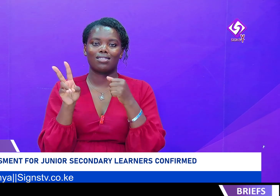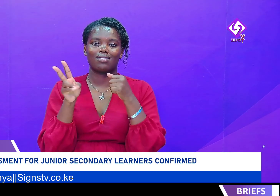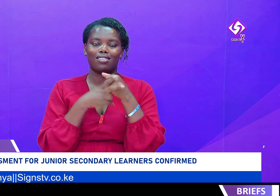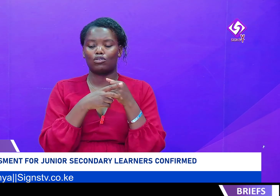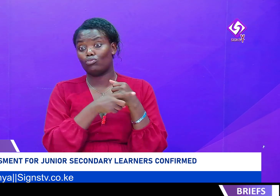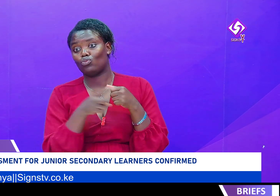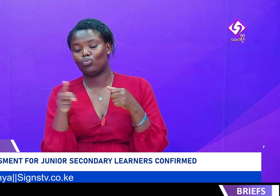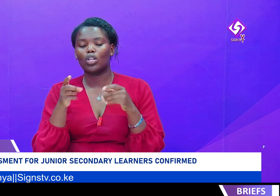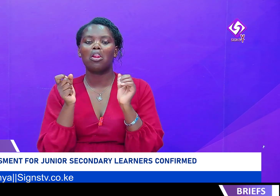the